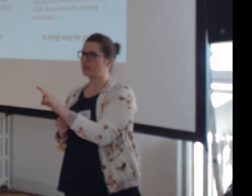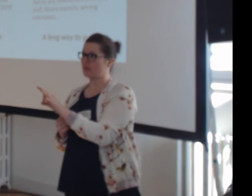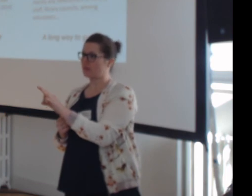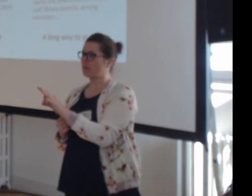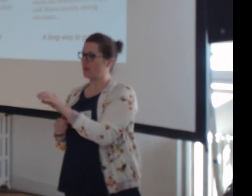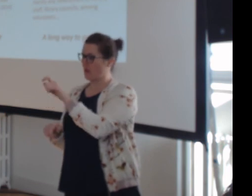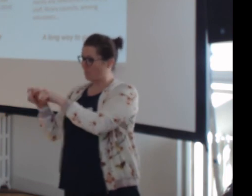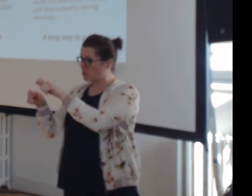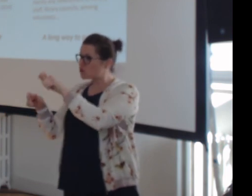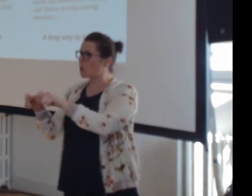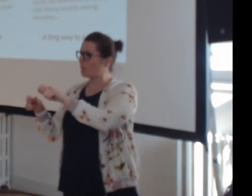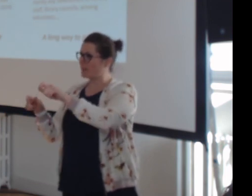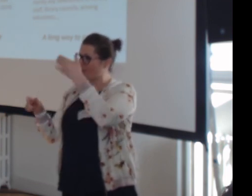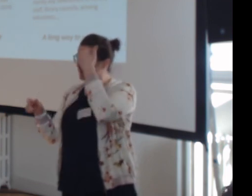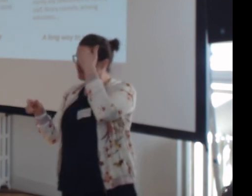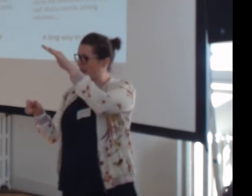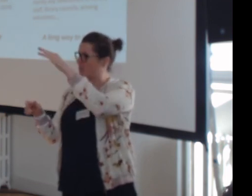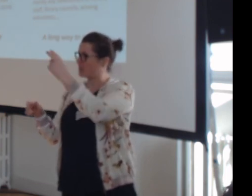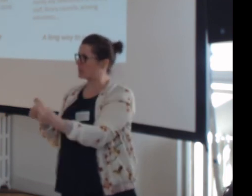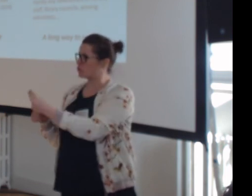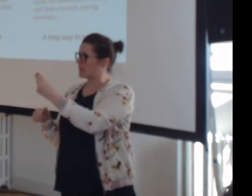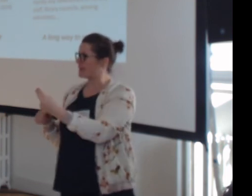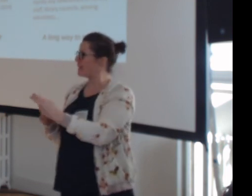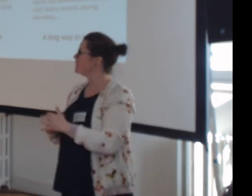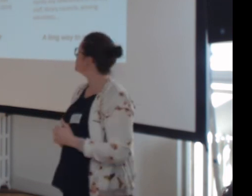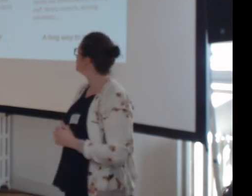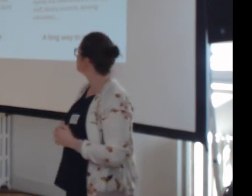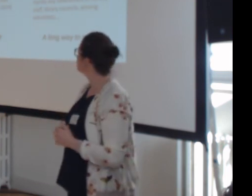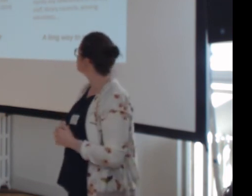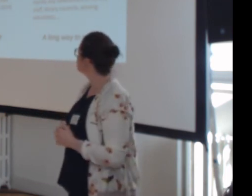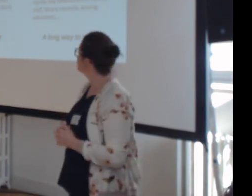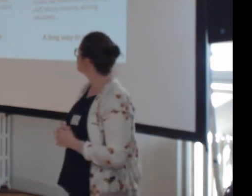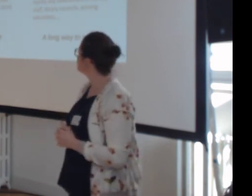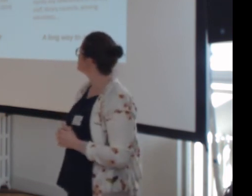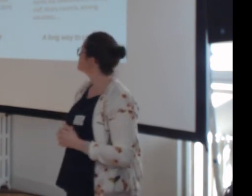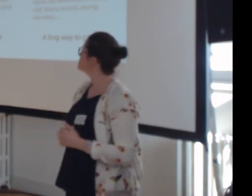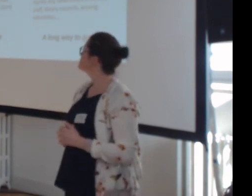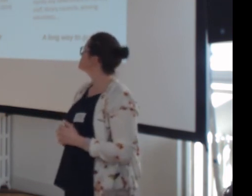34.8% people with a foreign nationality.